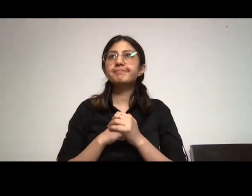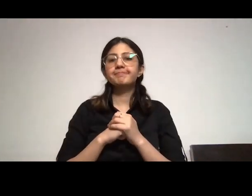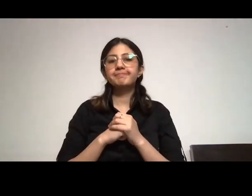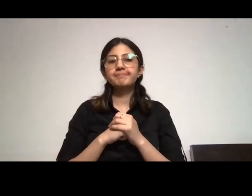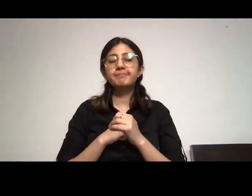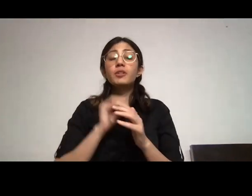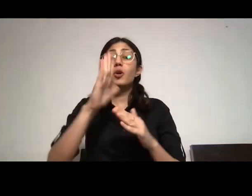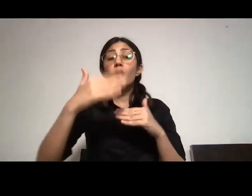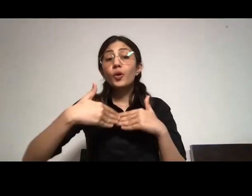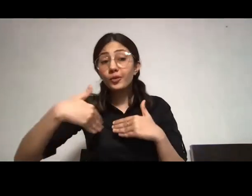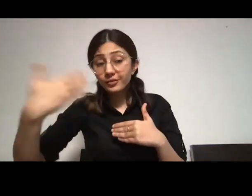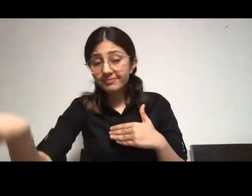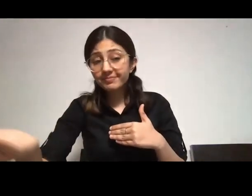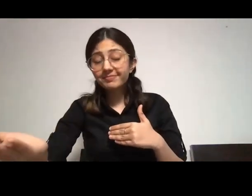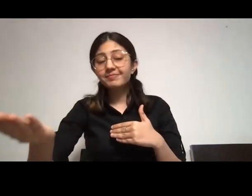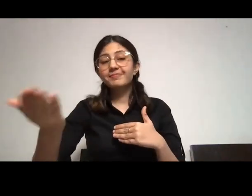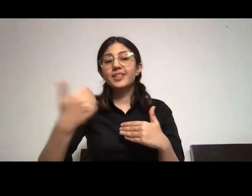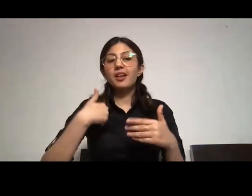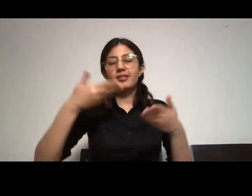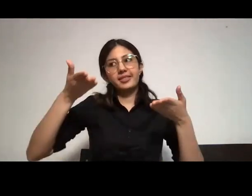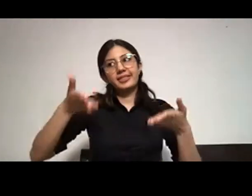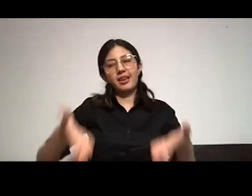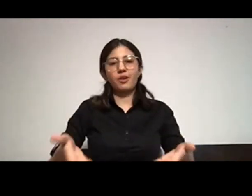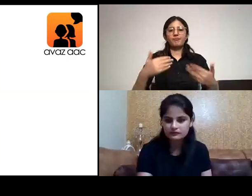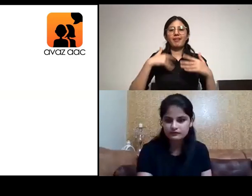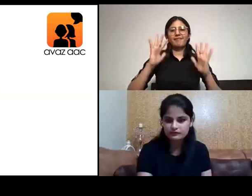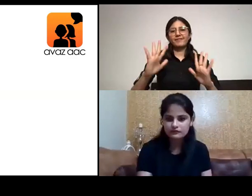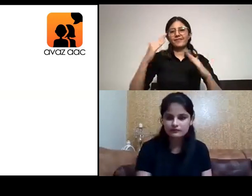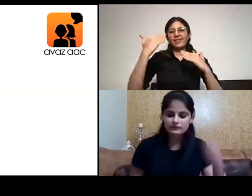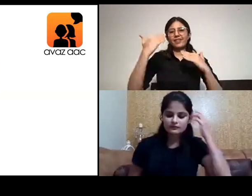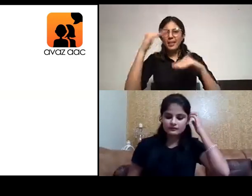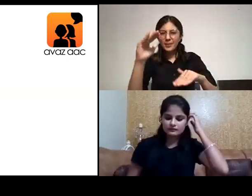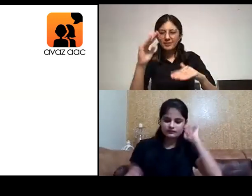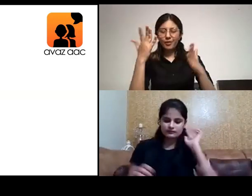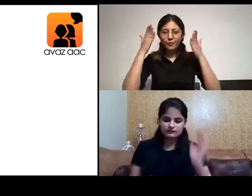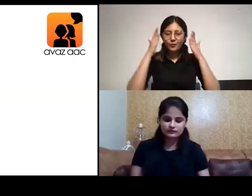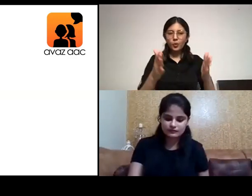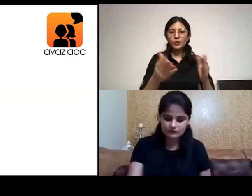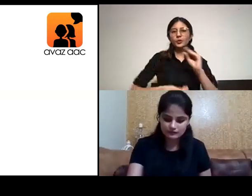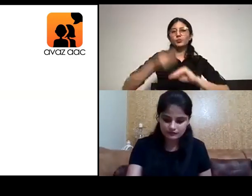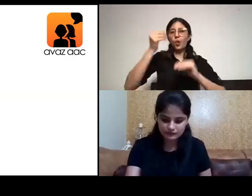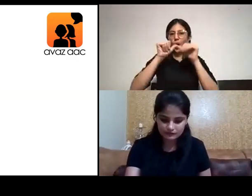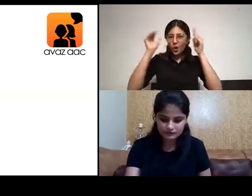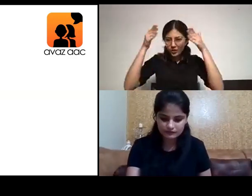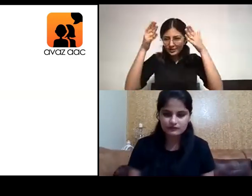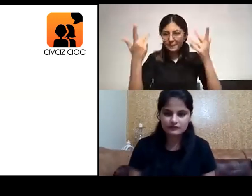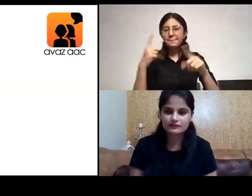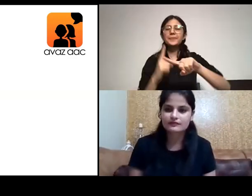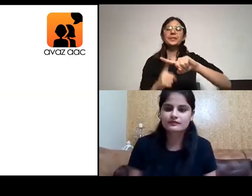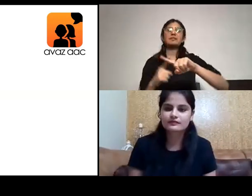And going forward, although currently we are limited, we are mostly focused on autism and cerebral palsy.